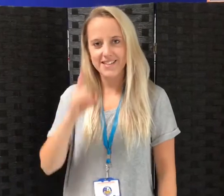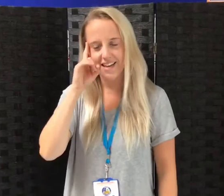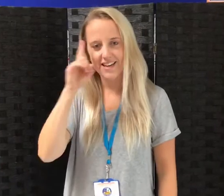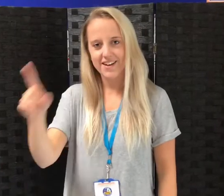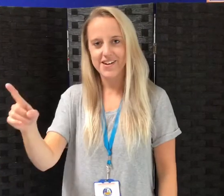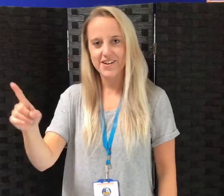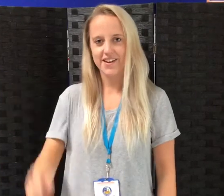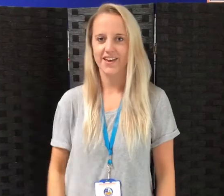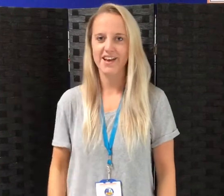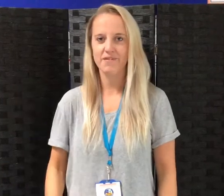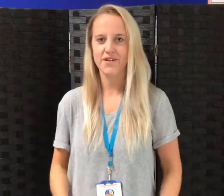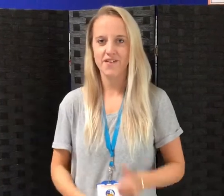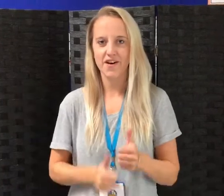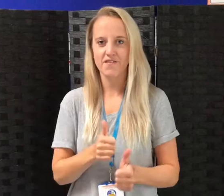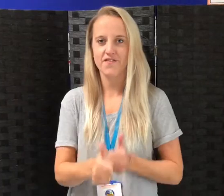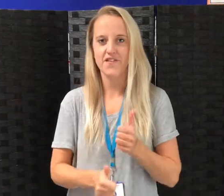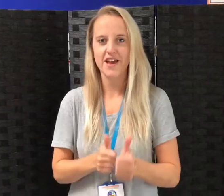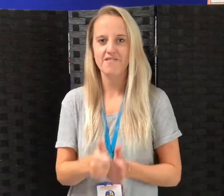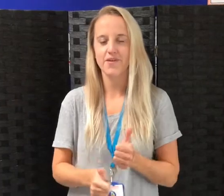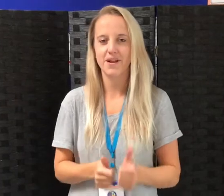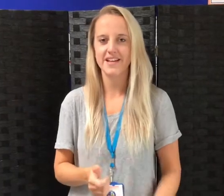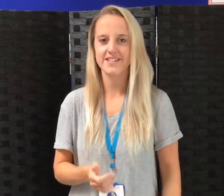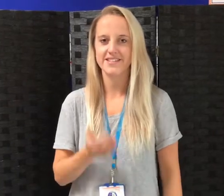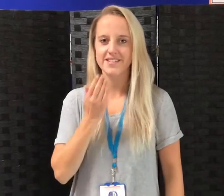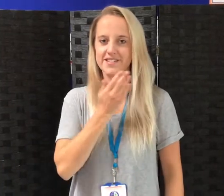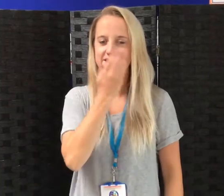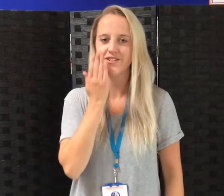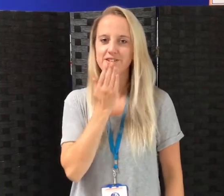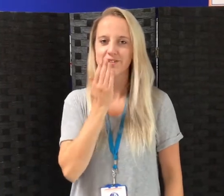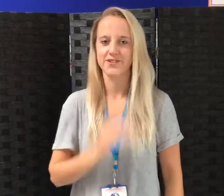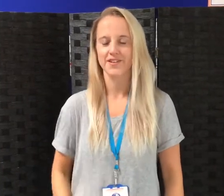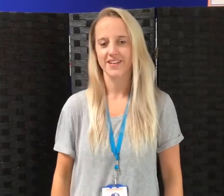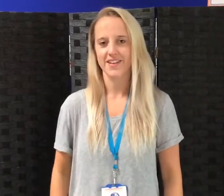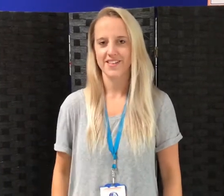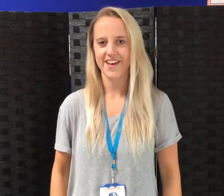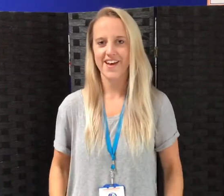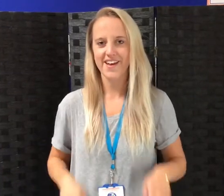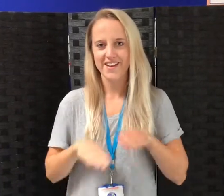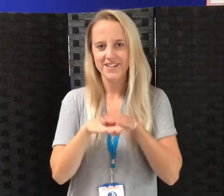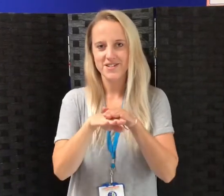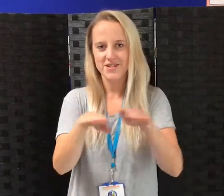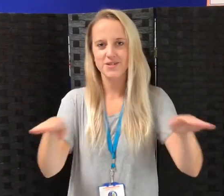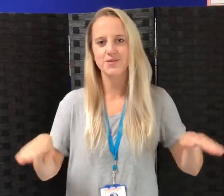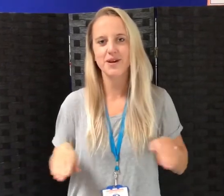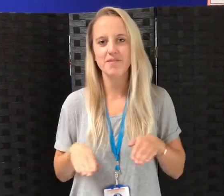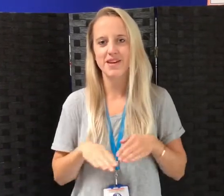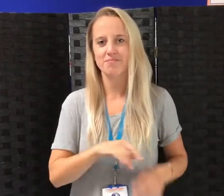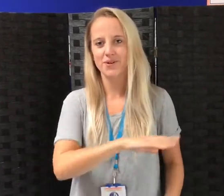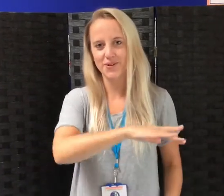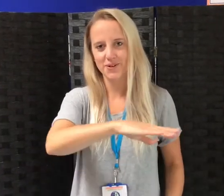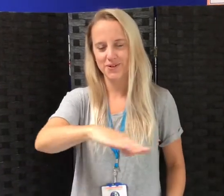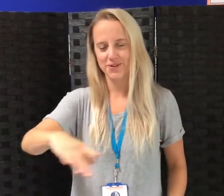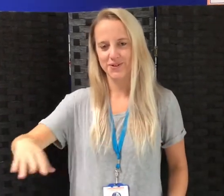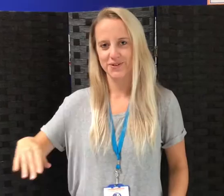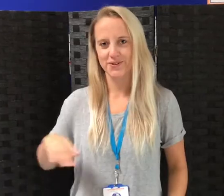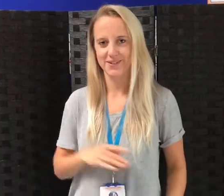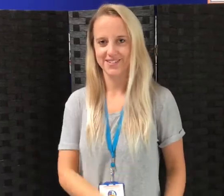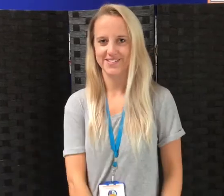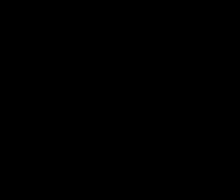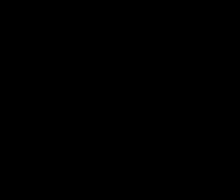Let's go and take a look at one of our favourite places in school, the swimming